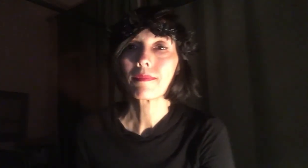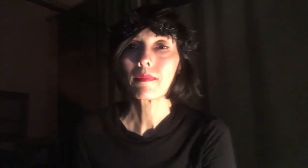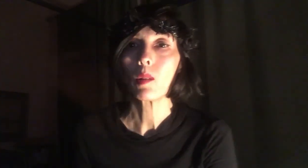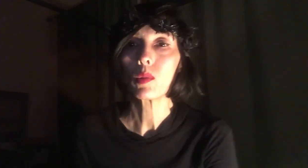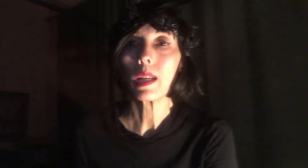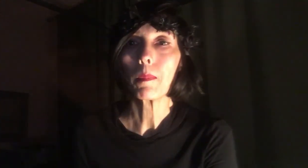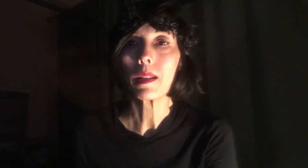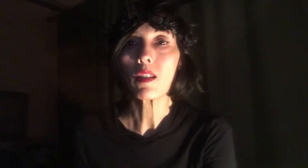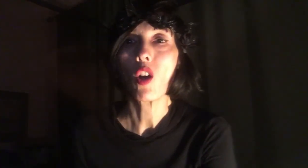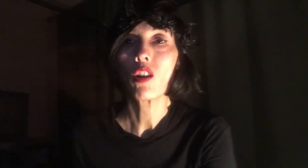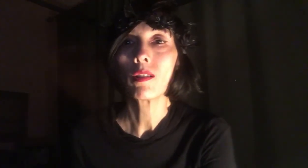I won't keep this long.